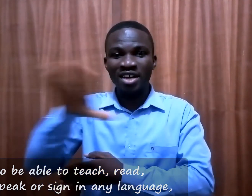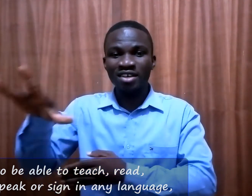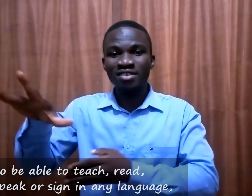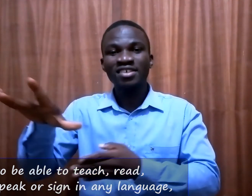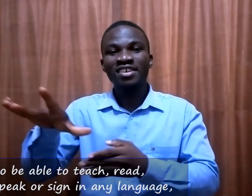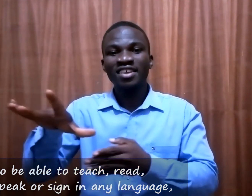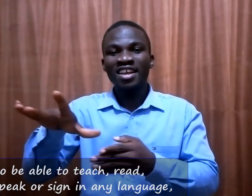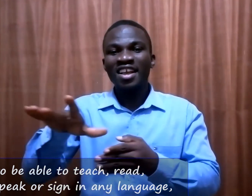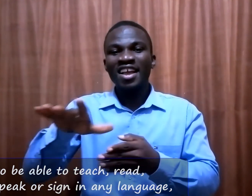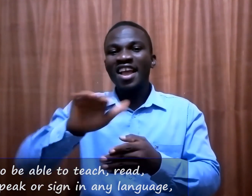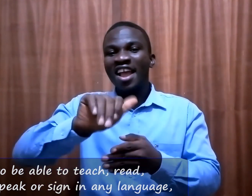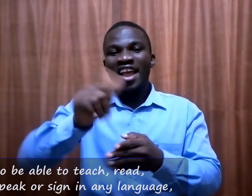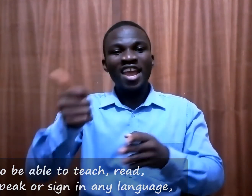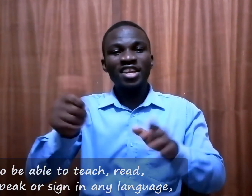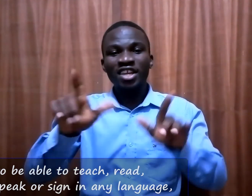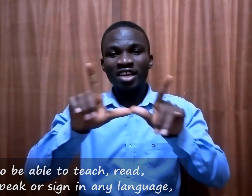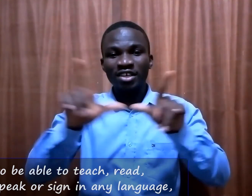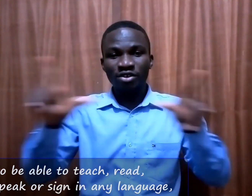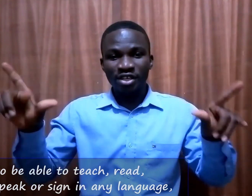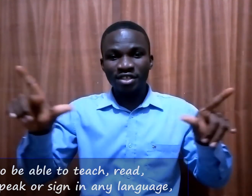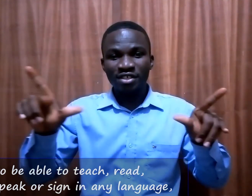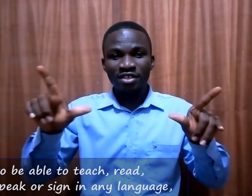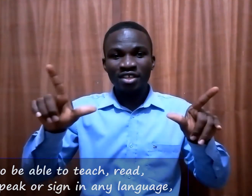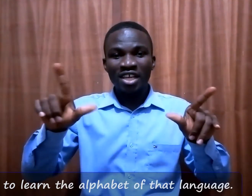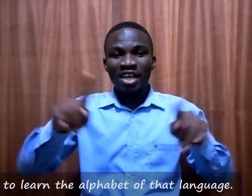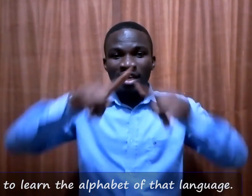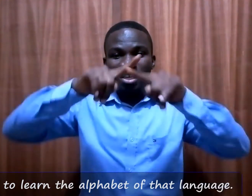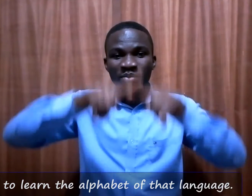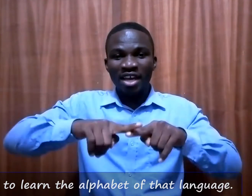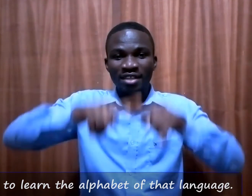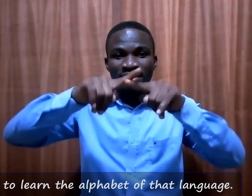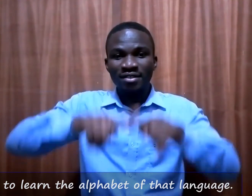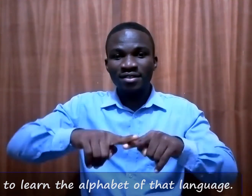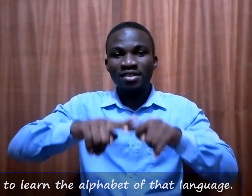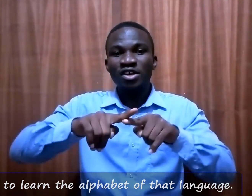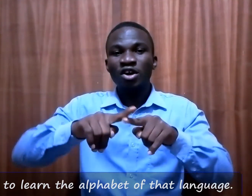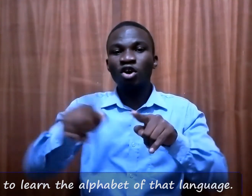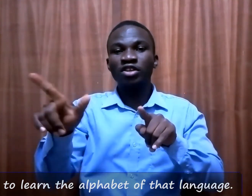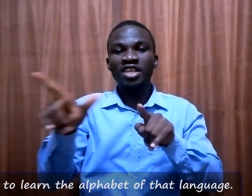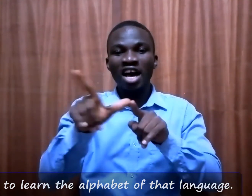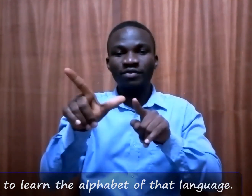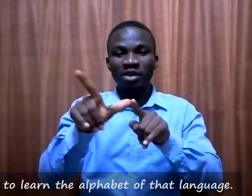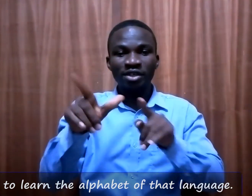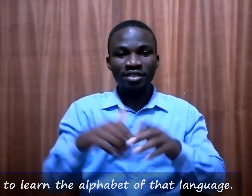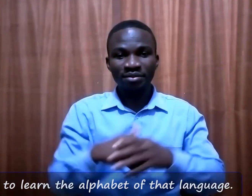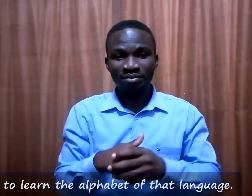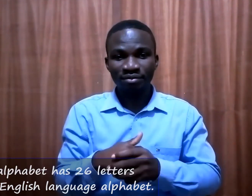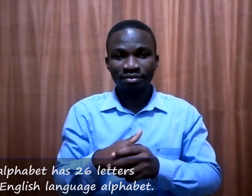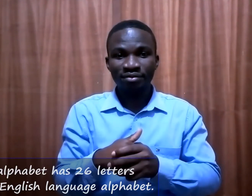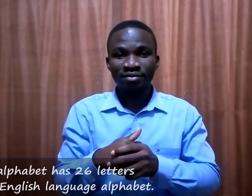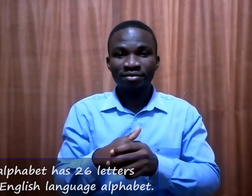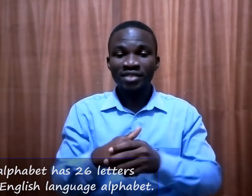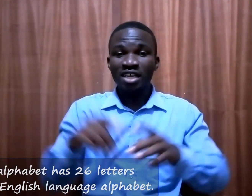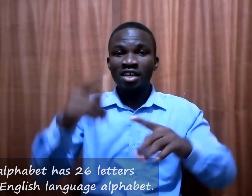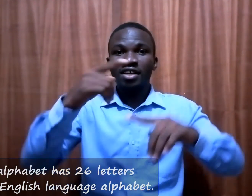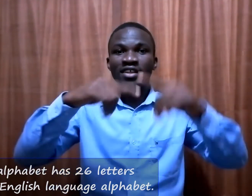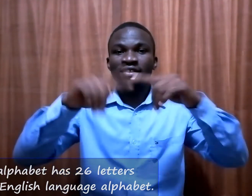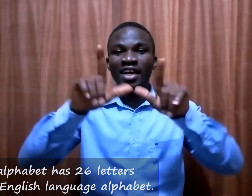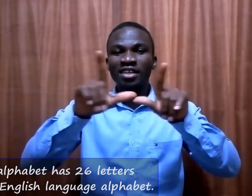spell any language, it depends on the alphabet. The sign